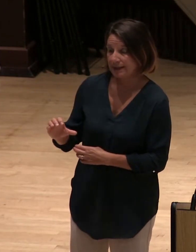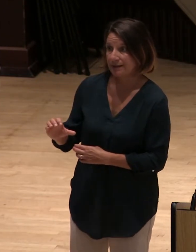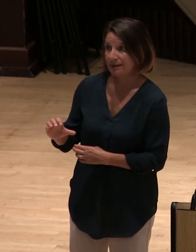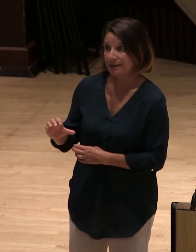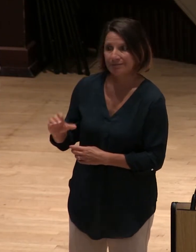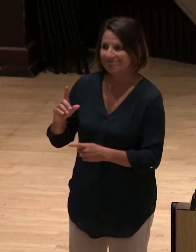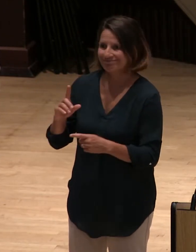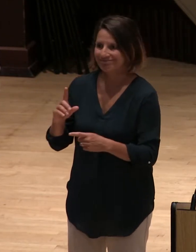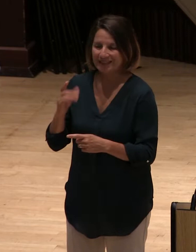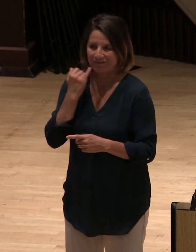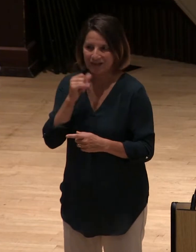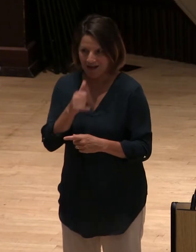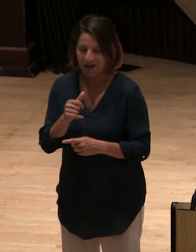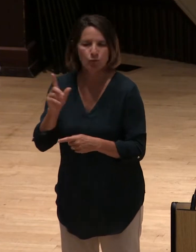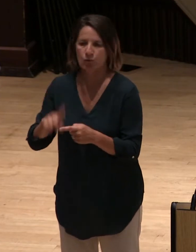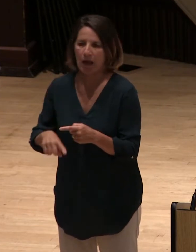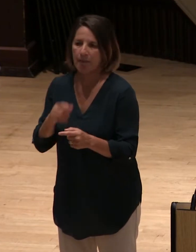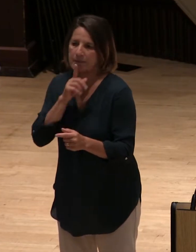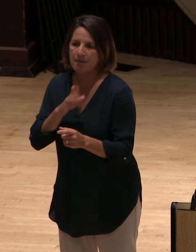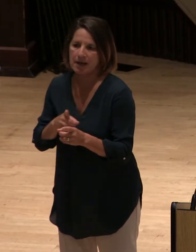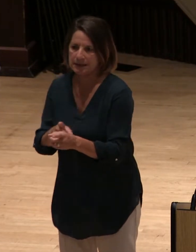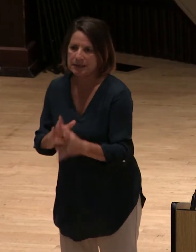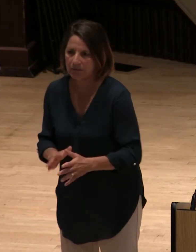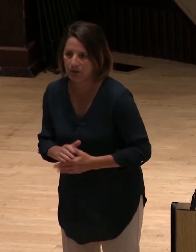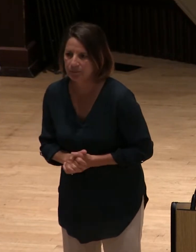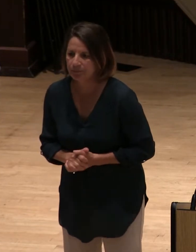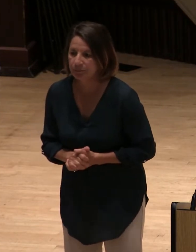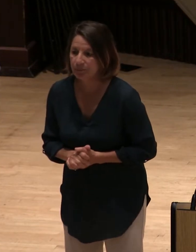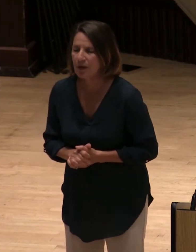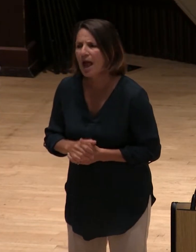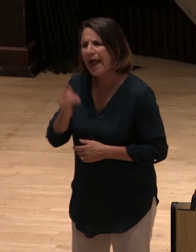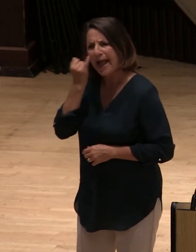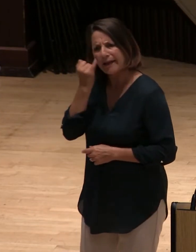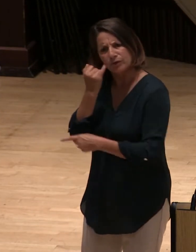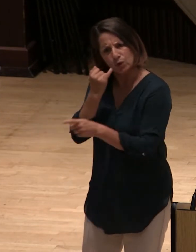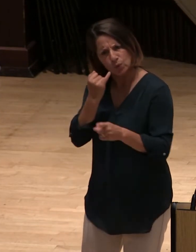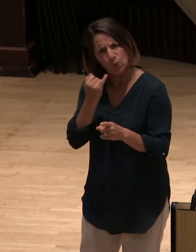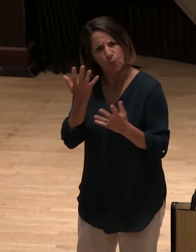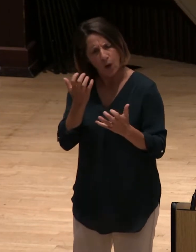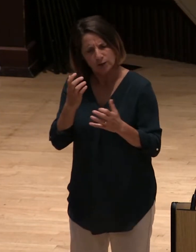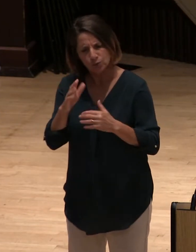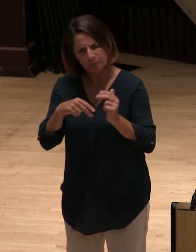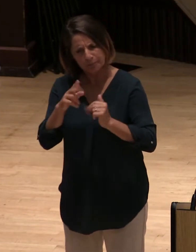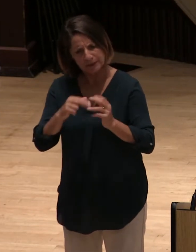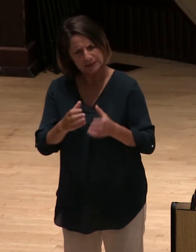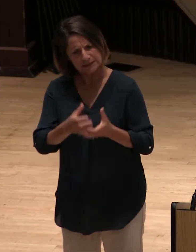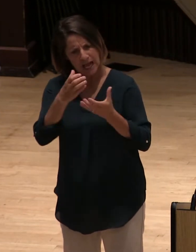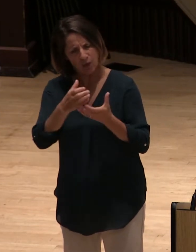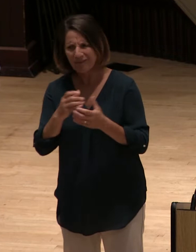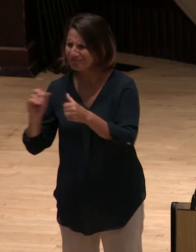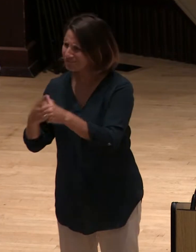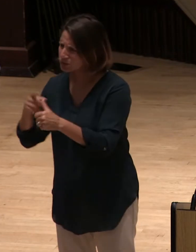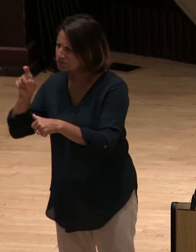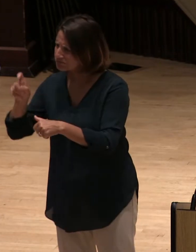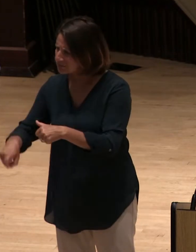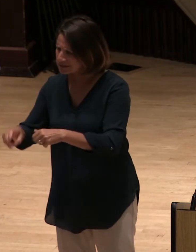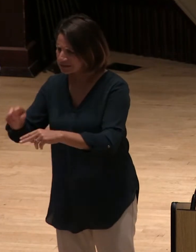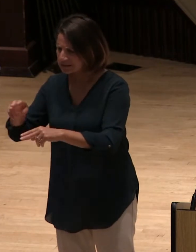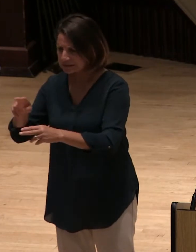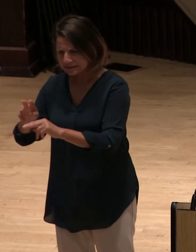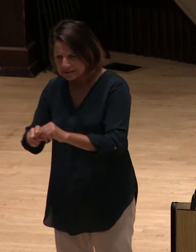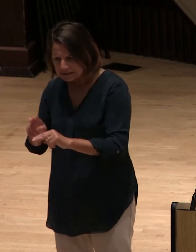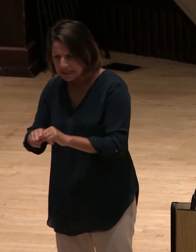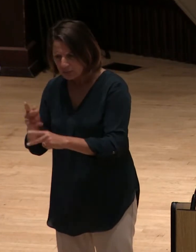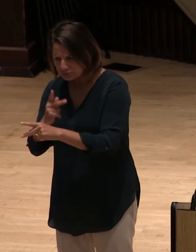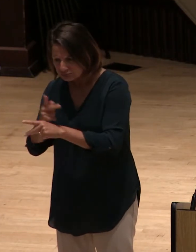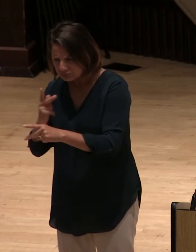disciple. Which of you wishing to construct a tower does not first sit down and calculate the cost to see if